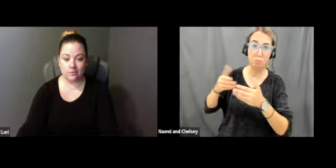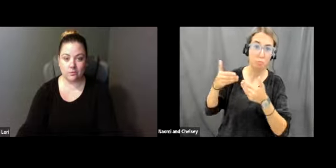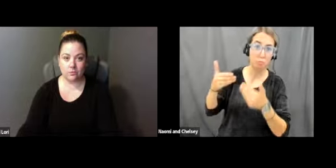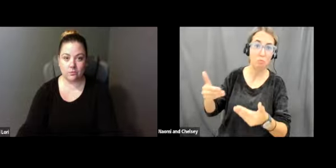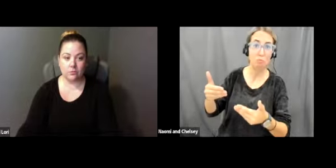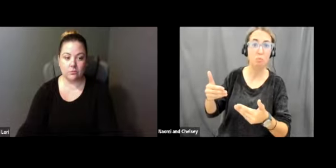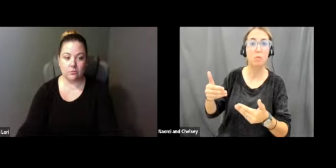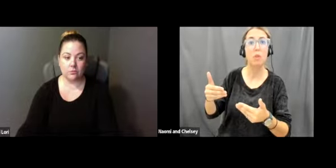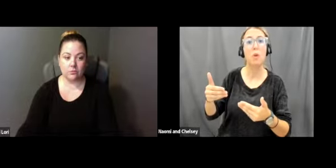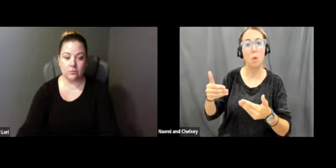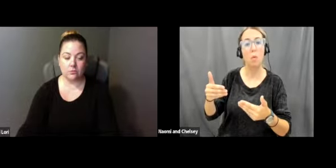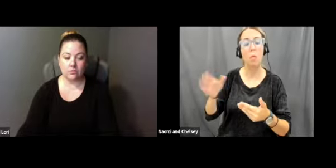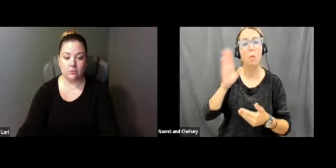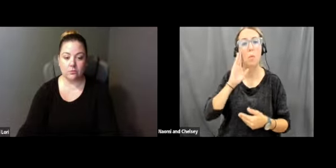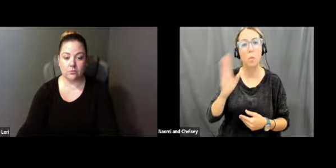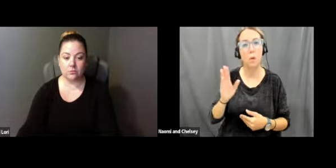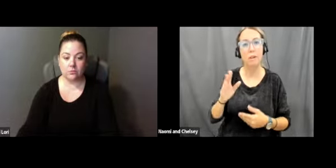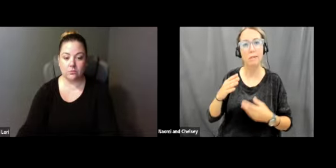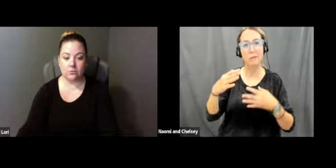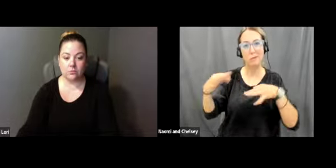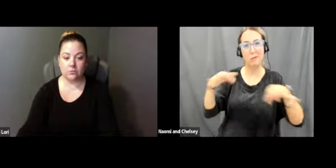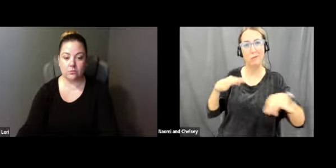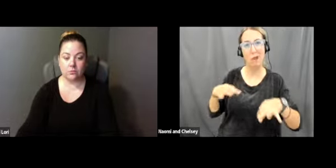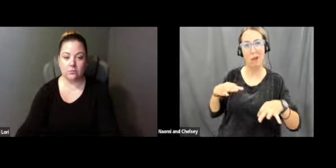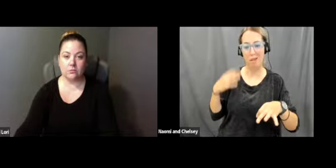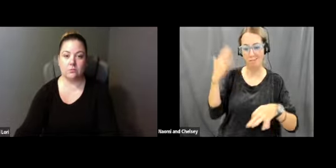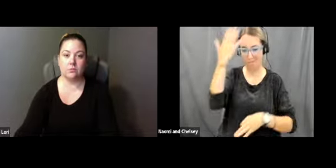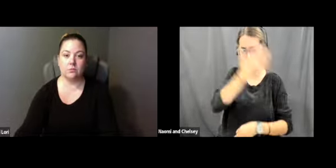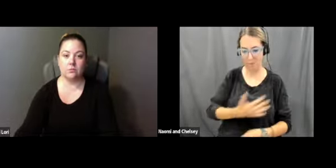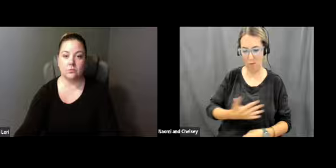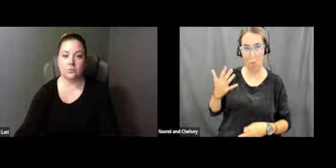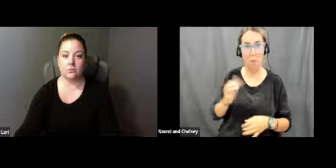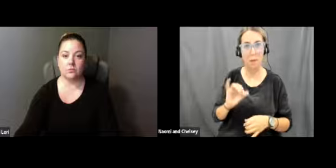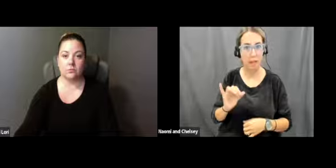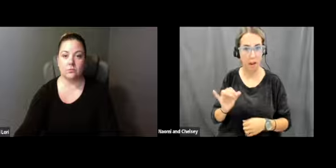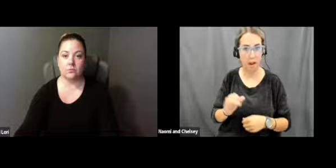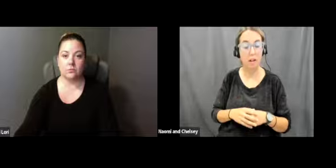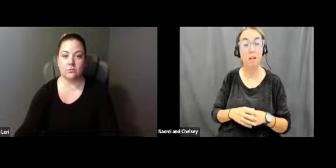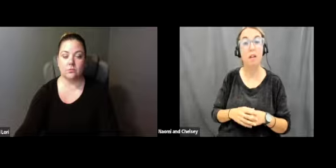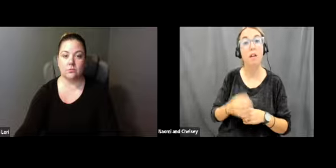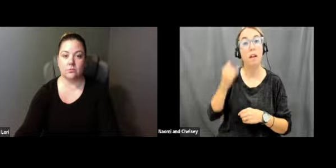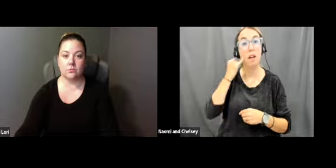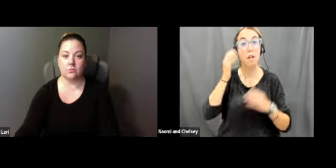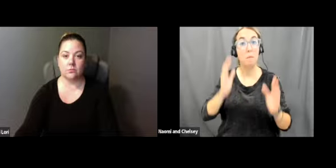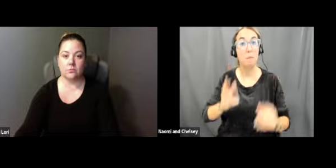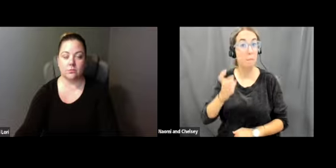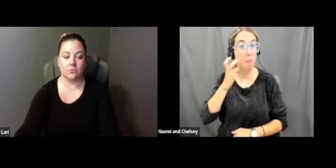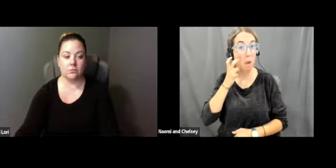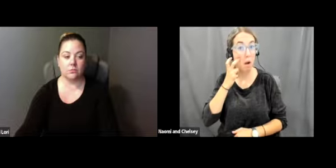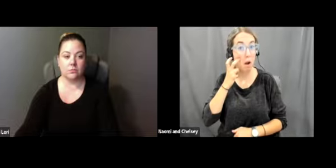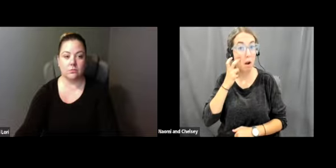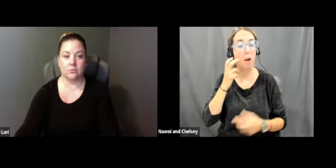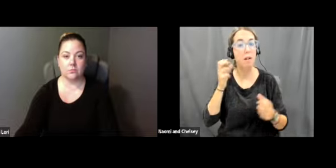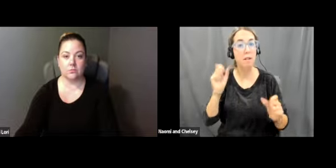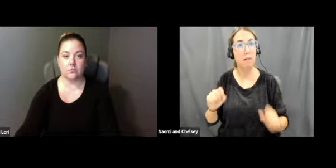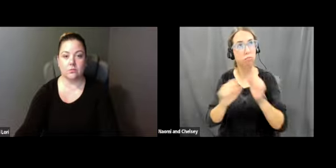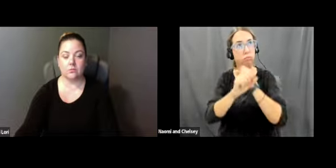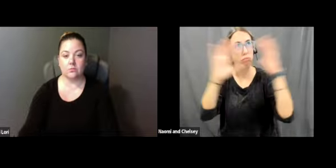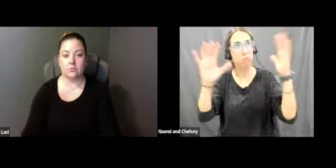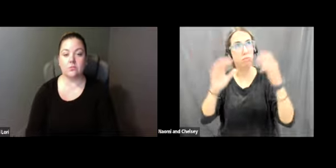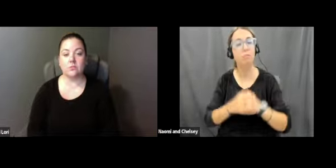again, because that can help provide clarity for our blind listeners. So I'm